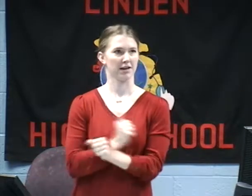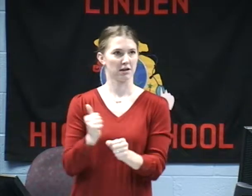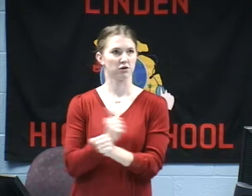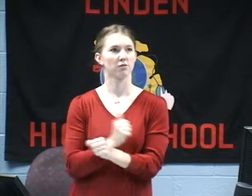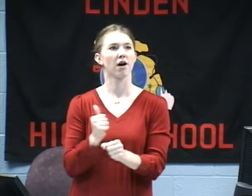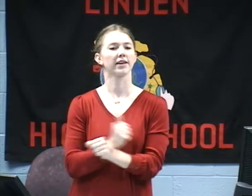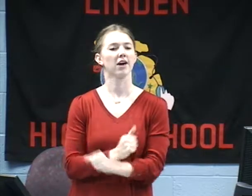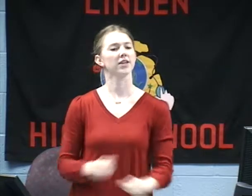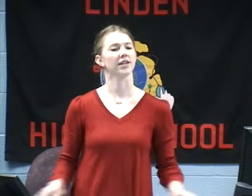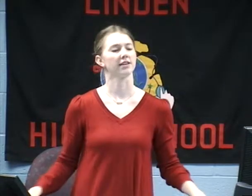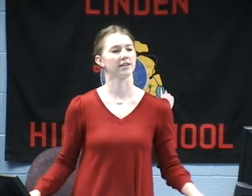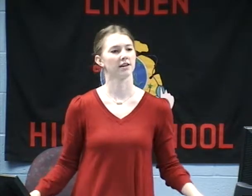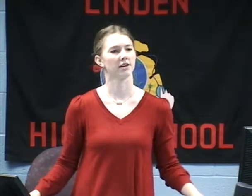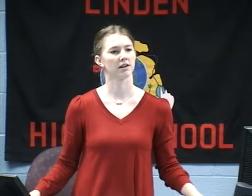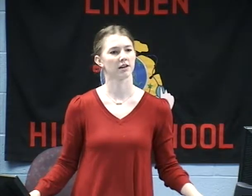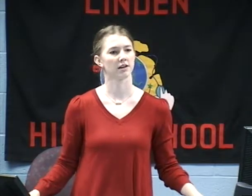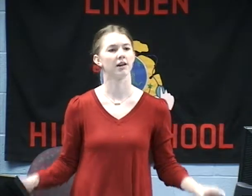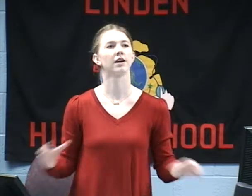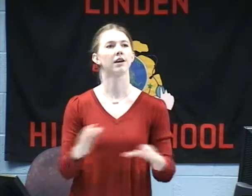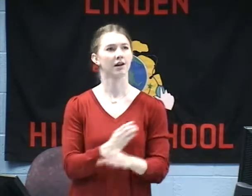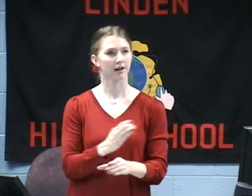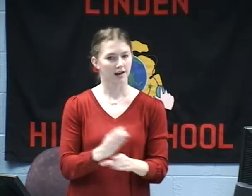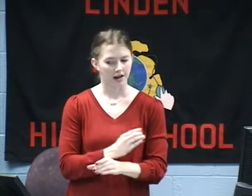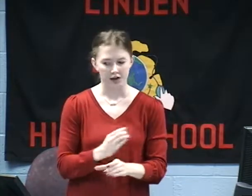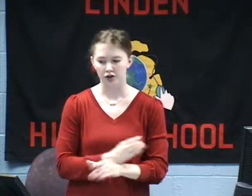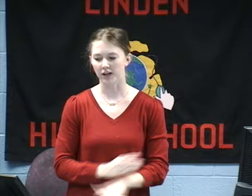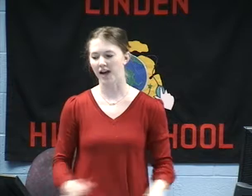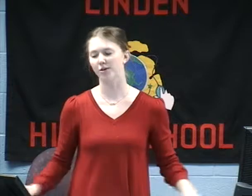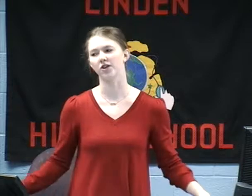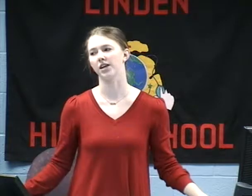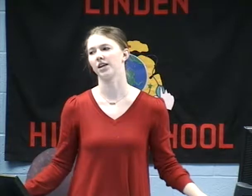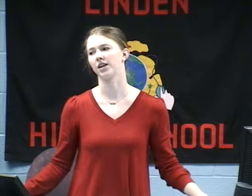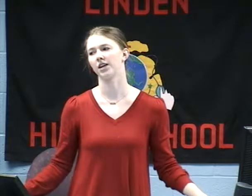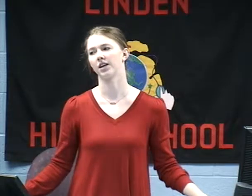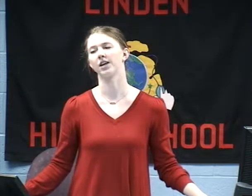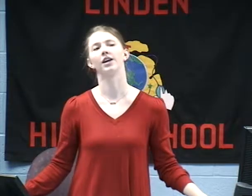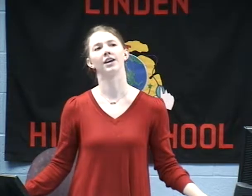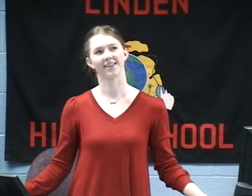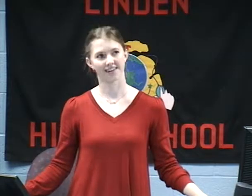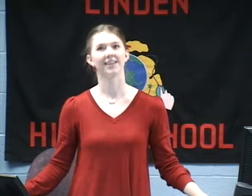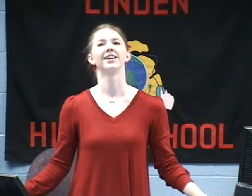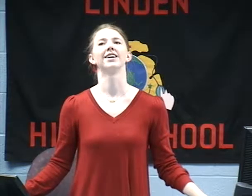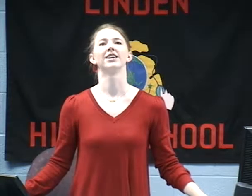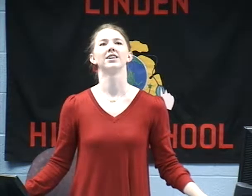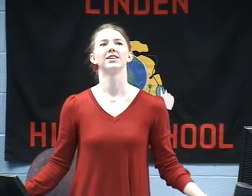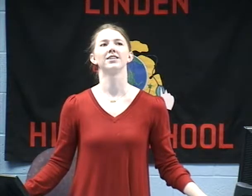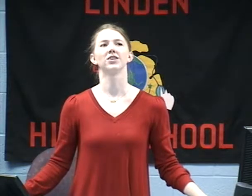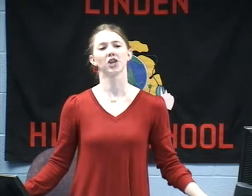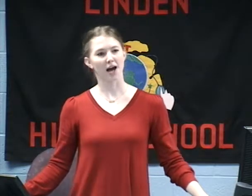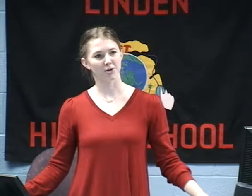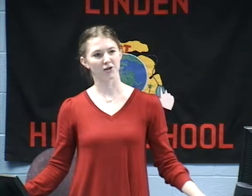Calculus. Trigonometry. Geometry.